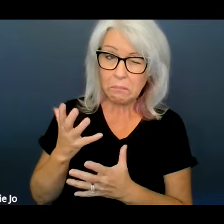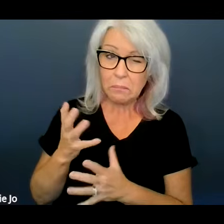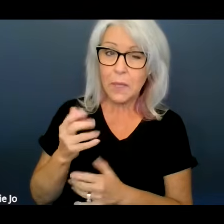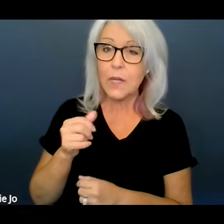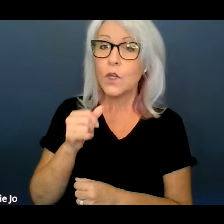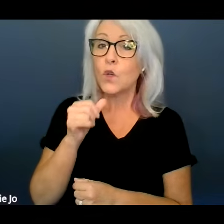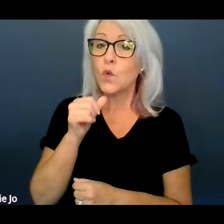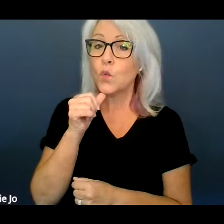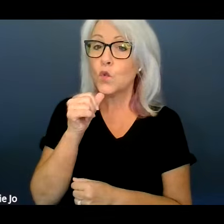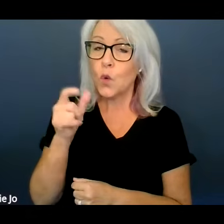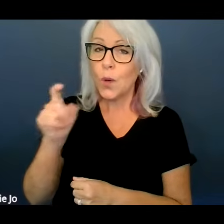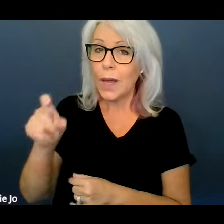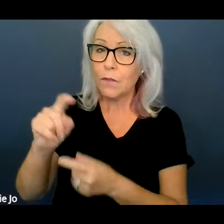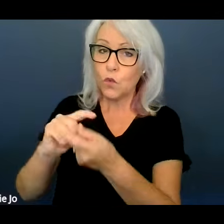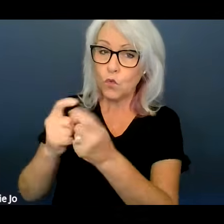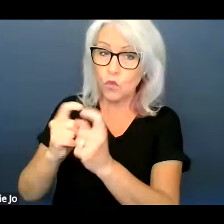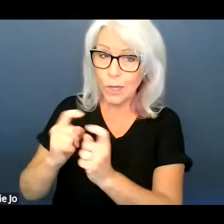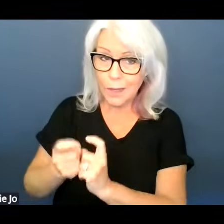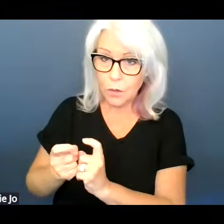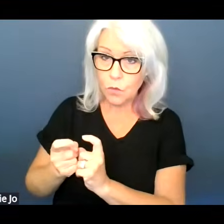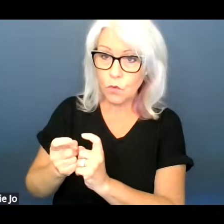with regard to the petition.